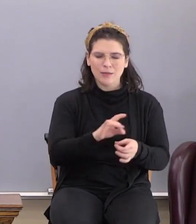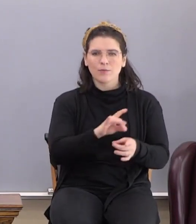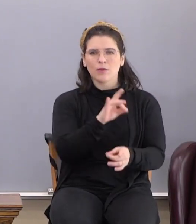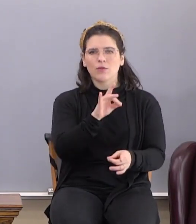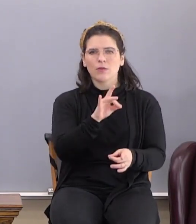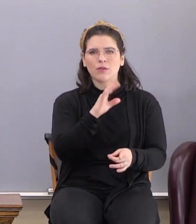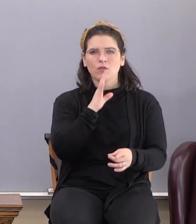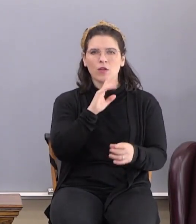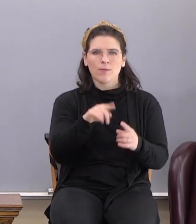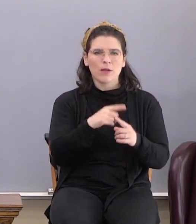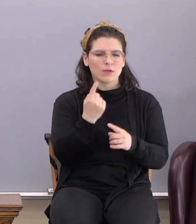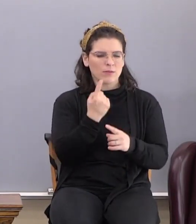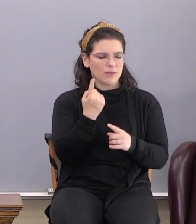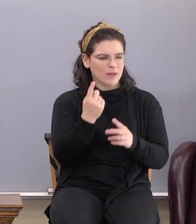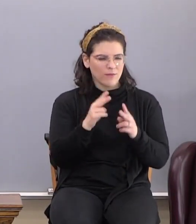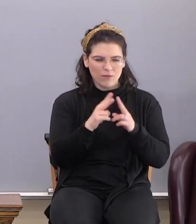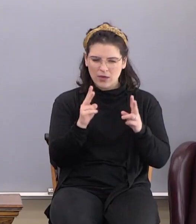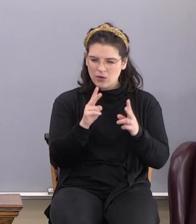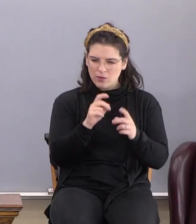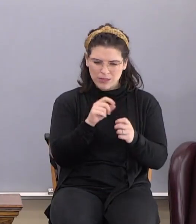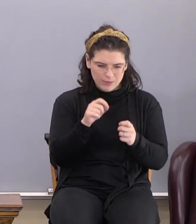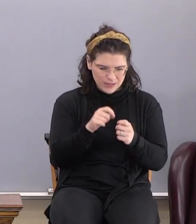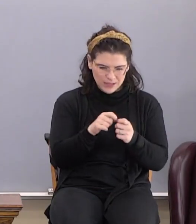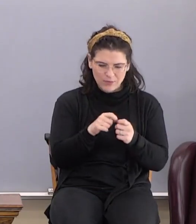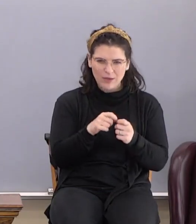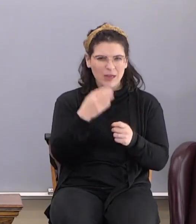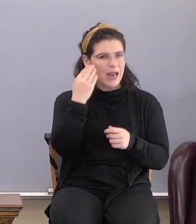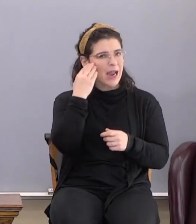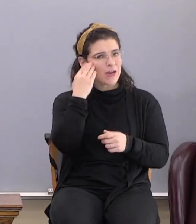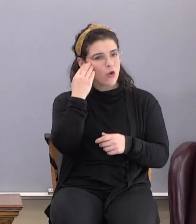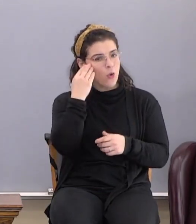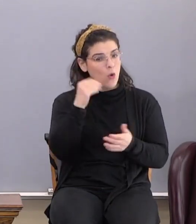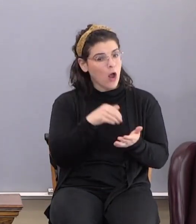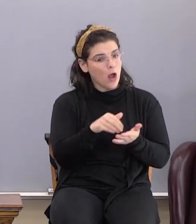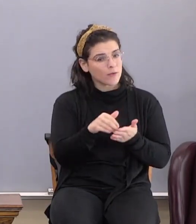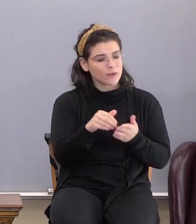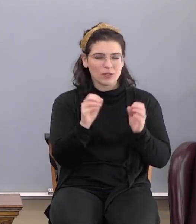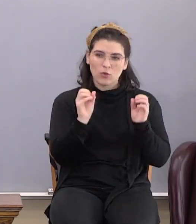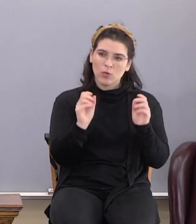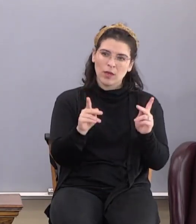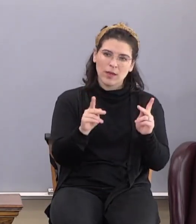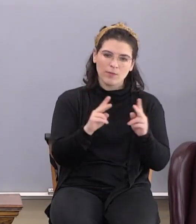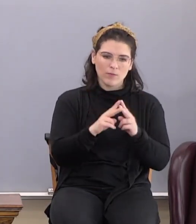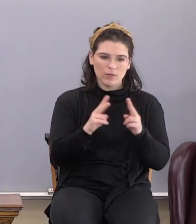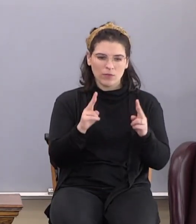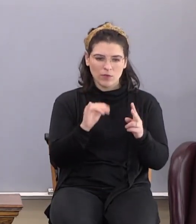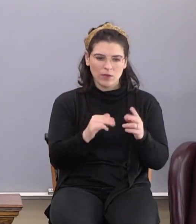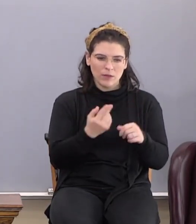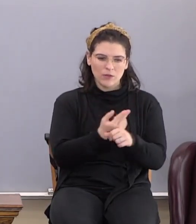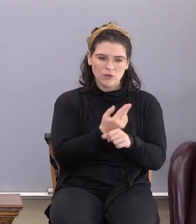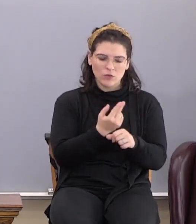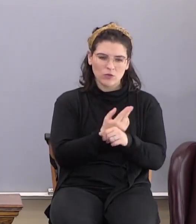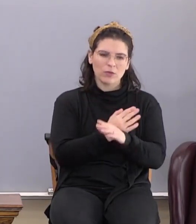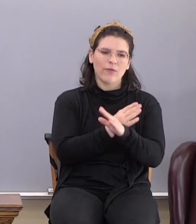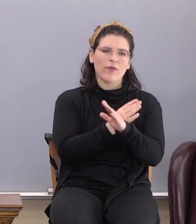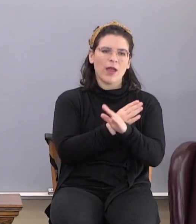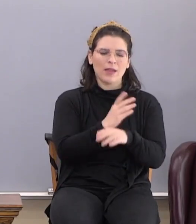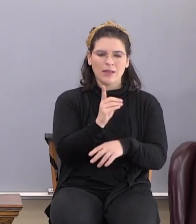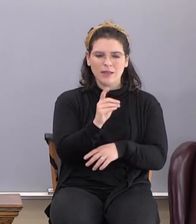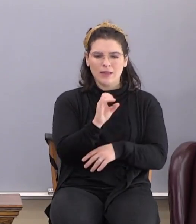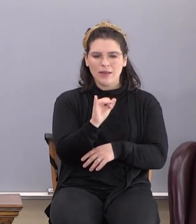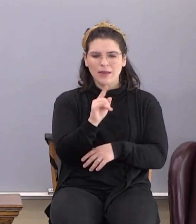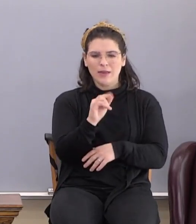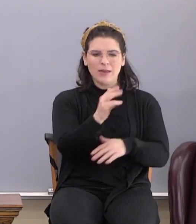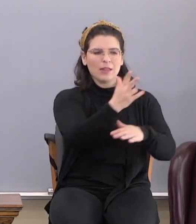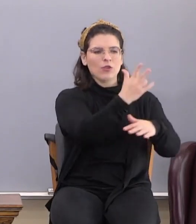to something very specific. And I know often, and it's okay, you know, this is a verse that is used to defend the deity,